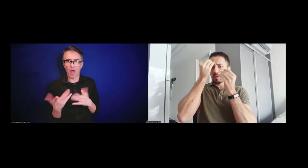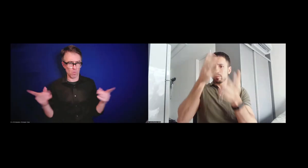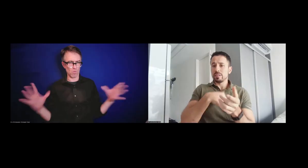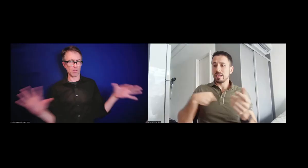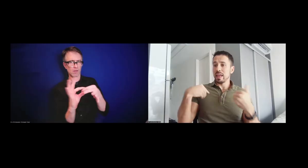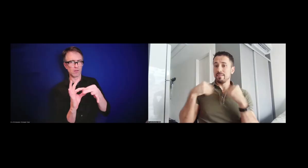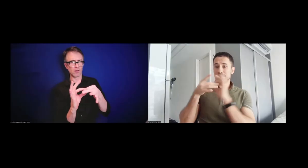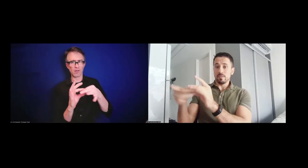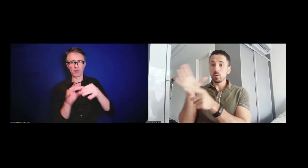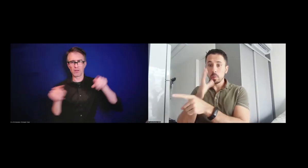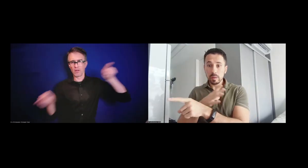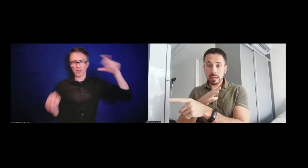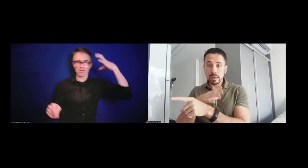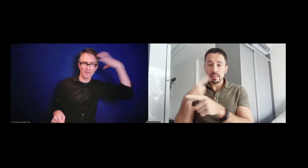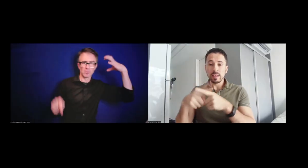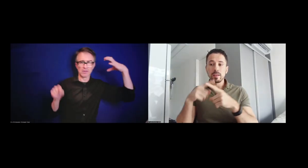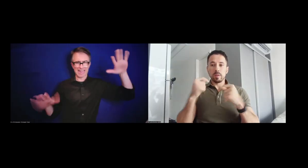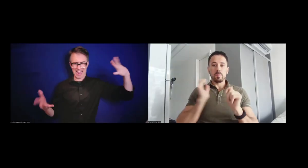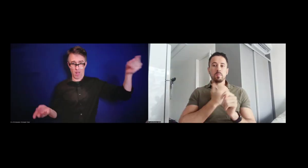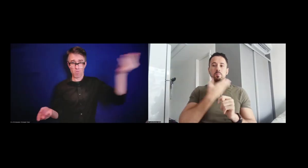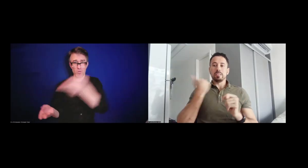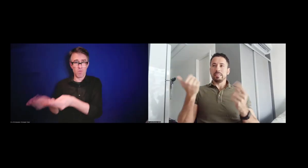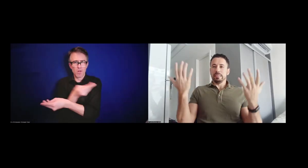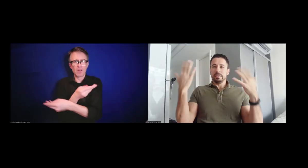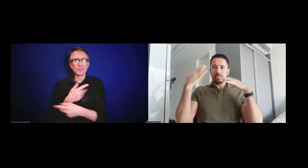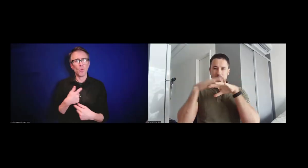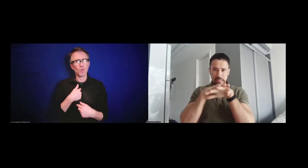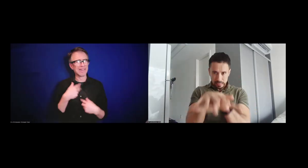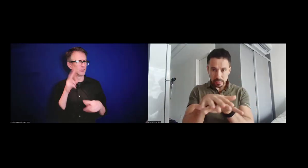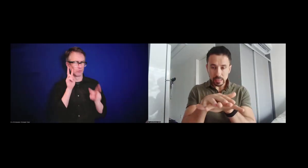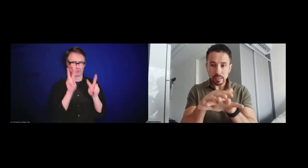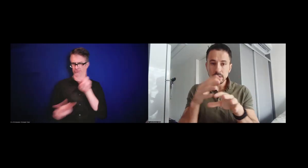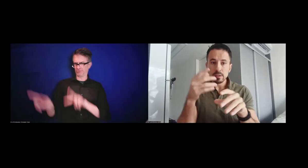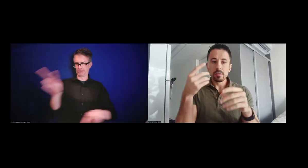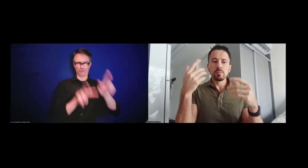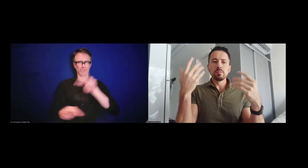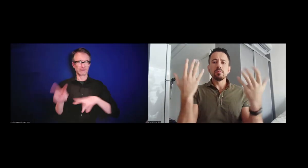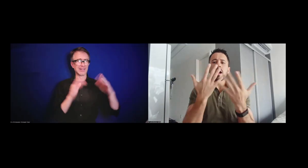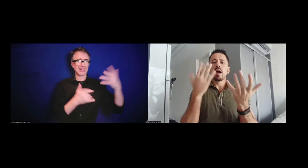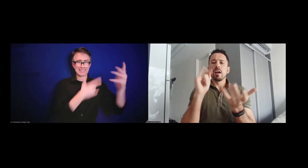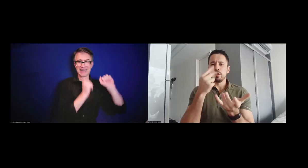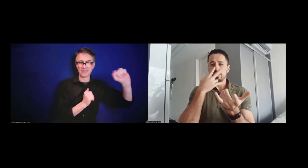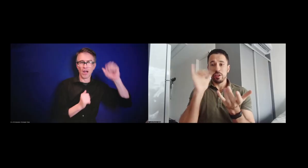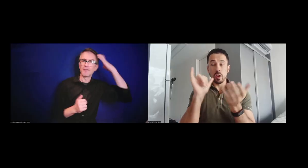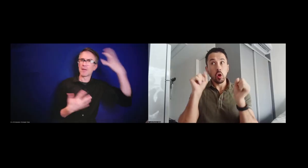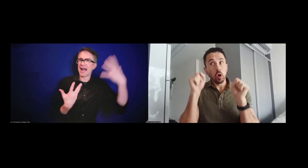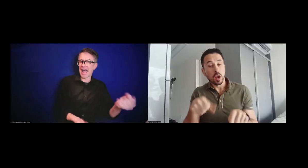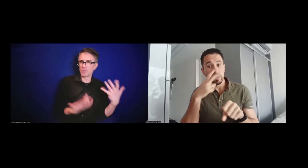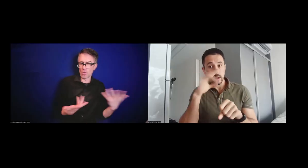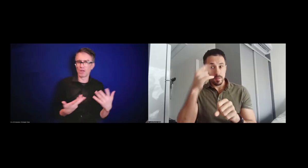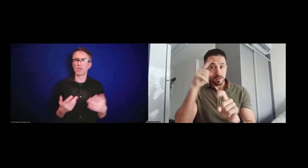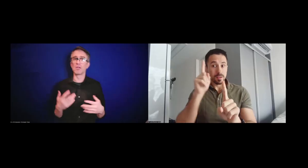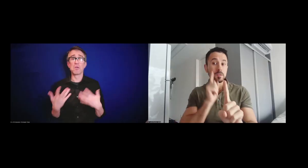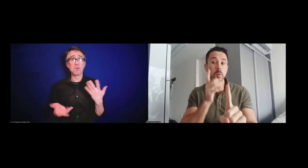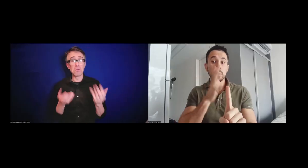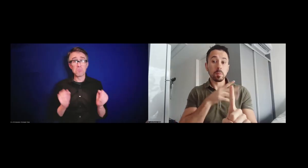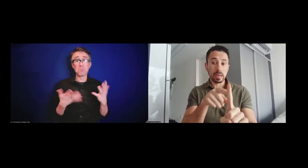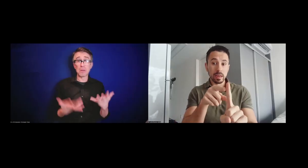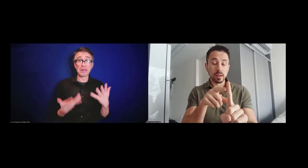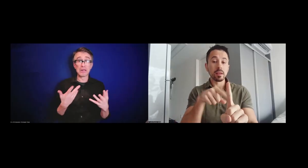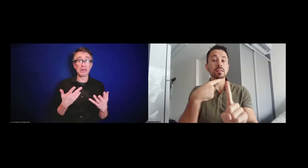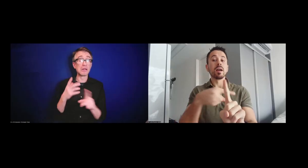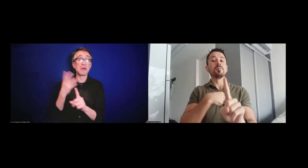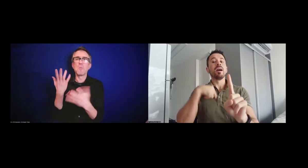facing. What kind of information do they have as far as deaf women? And how do we really aggregate that data in a way that's helpful